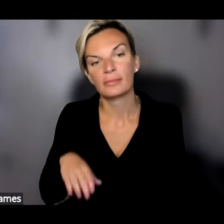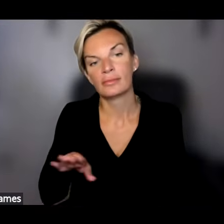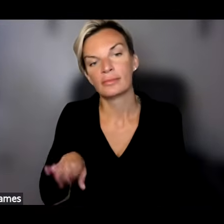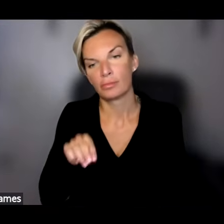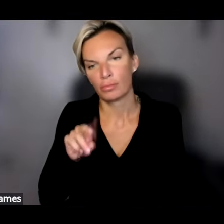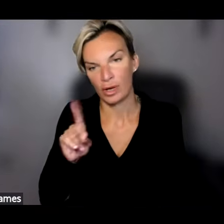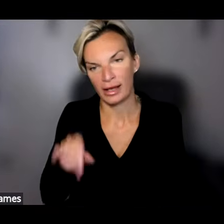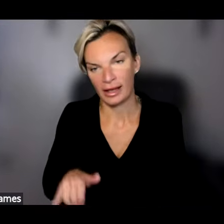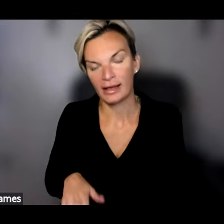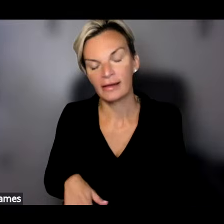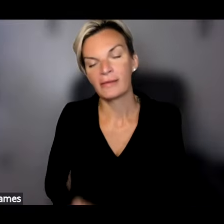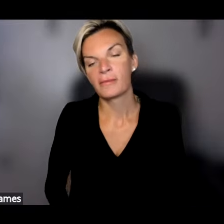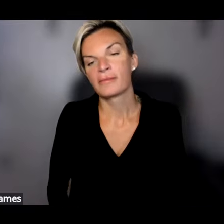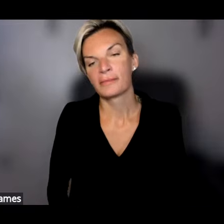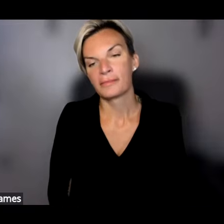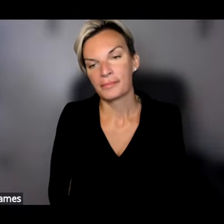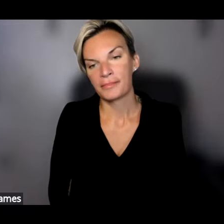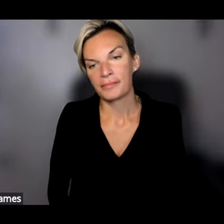to respond to